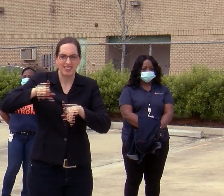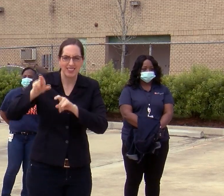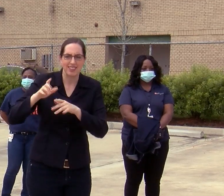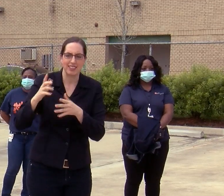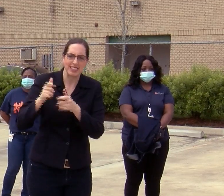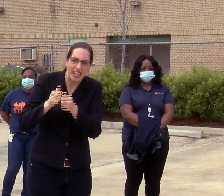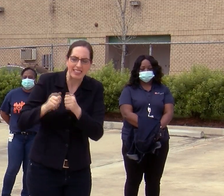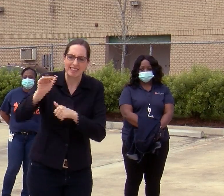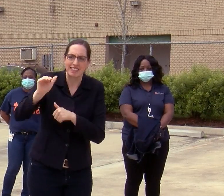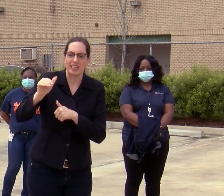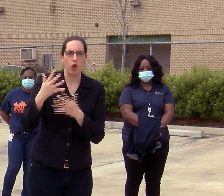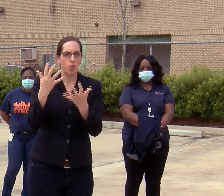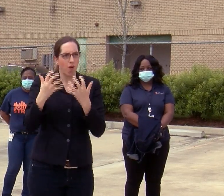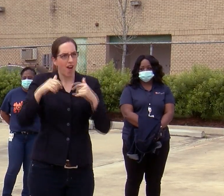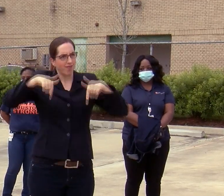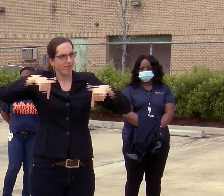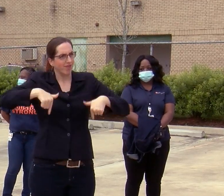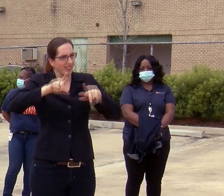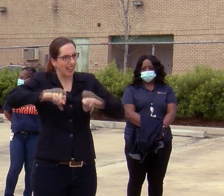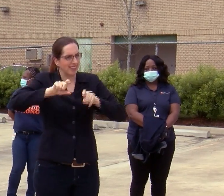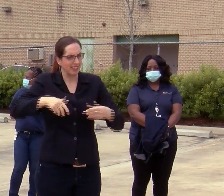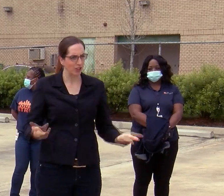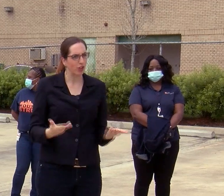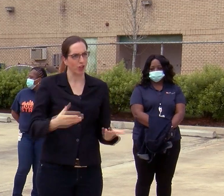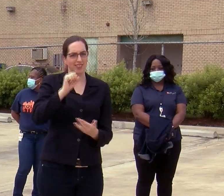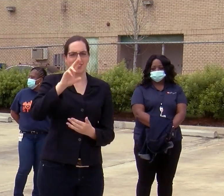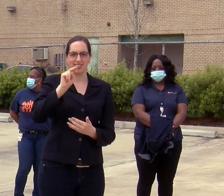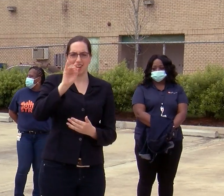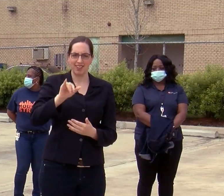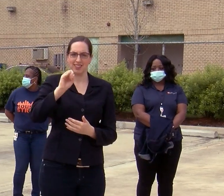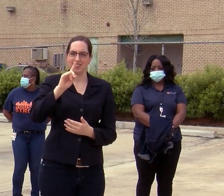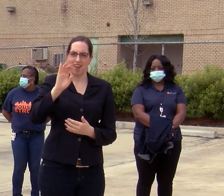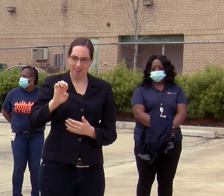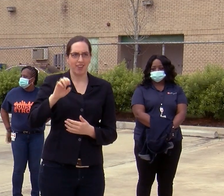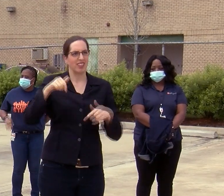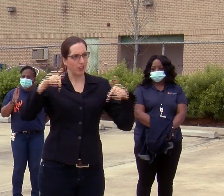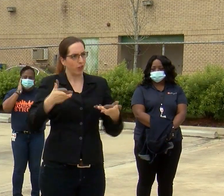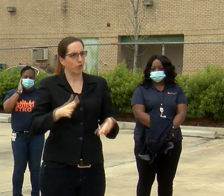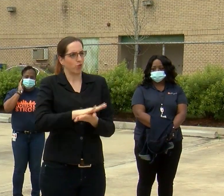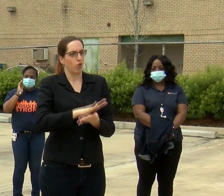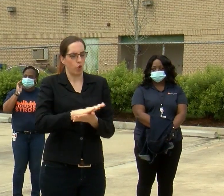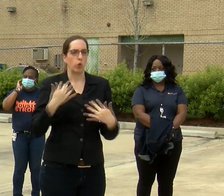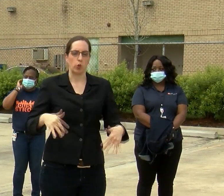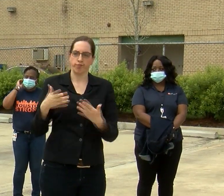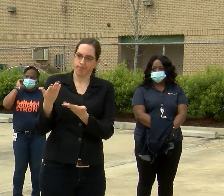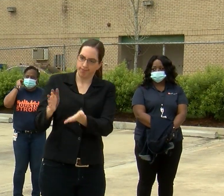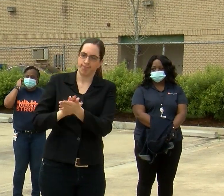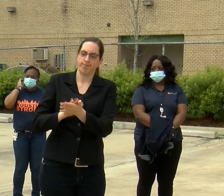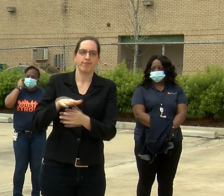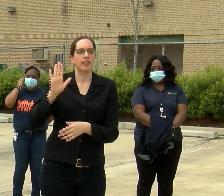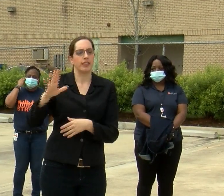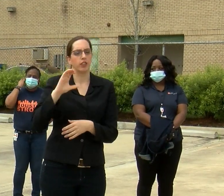in Sunnyside and wanting a site right here at Worthing. So I want to acknowledge him, and representing him is his Chief of Staff, Camille Foster,